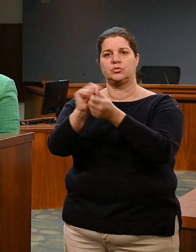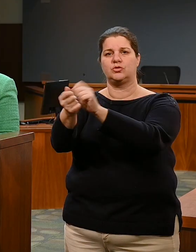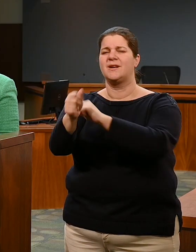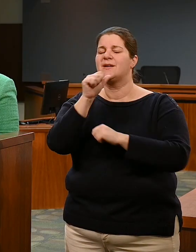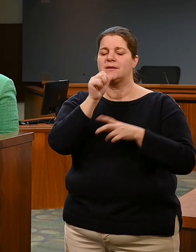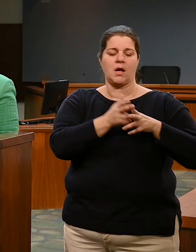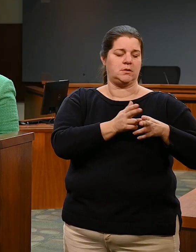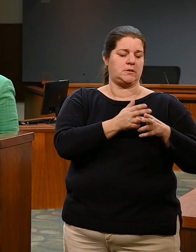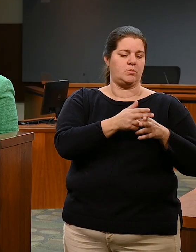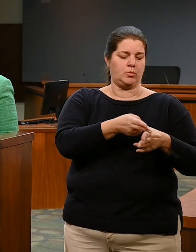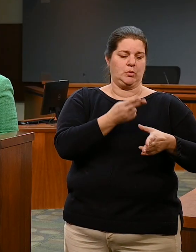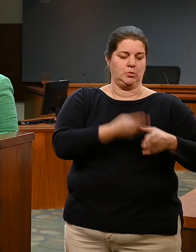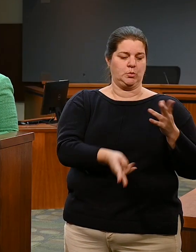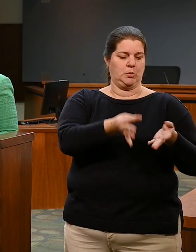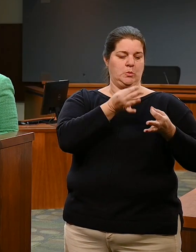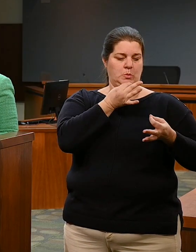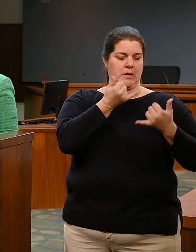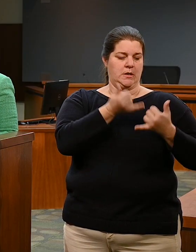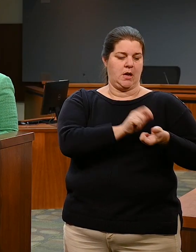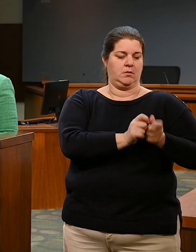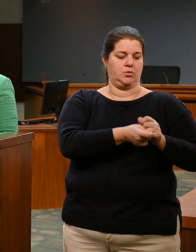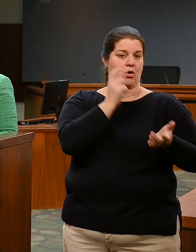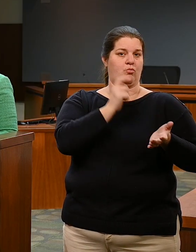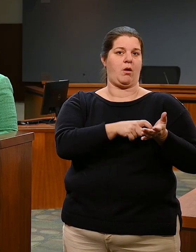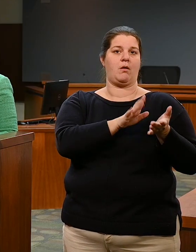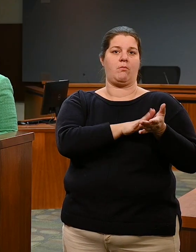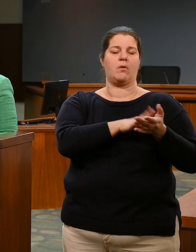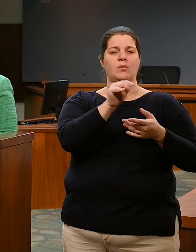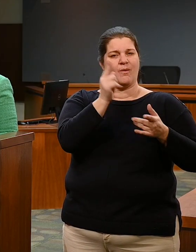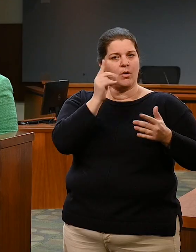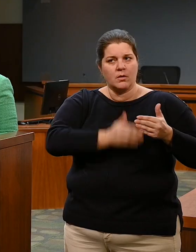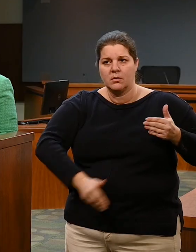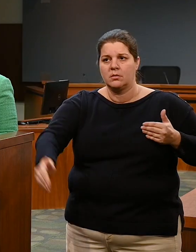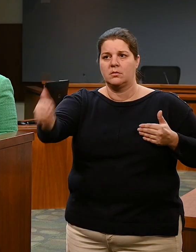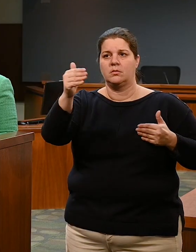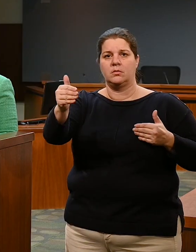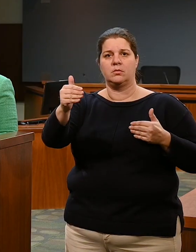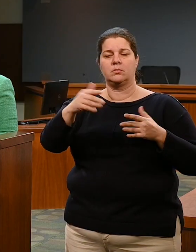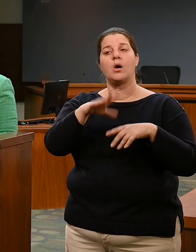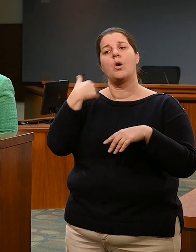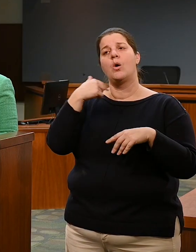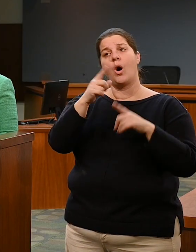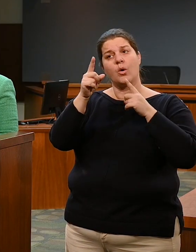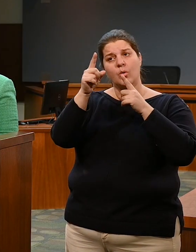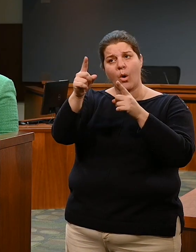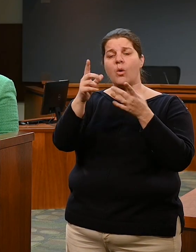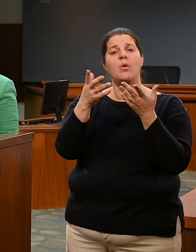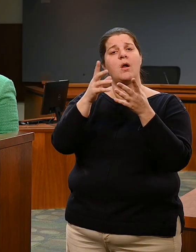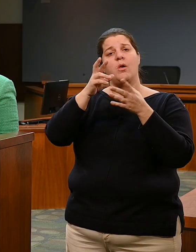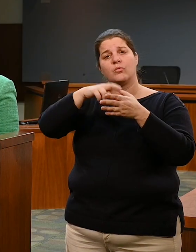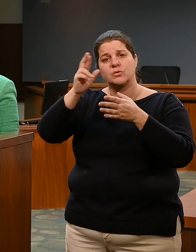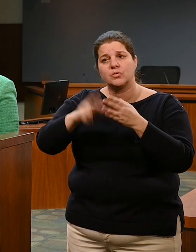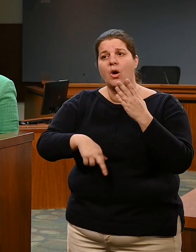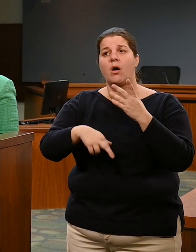recognition, but for generational impact. While outcomes may not be immediately visible, evidence